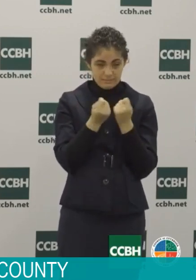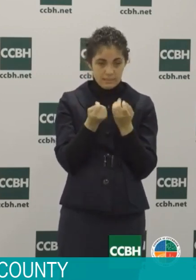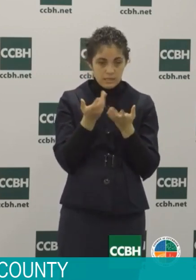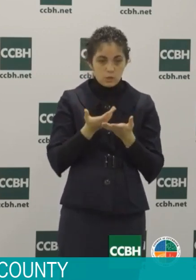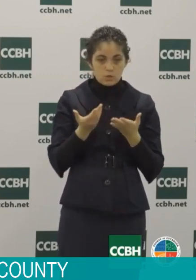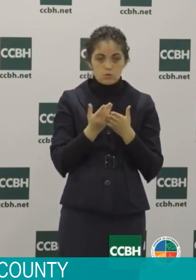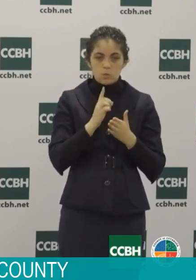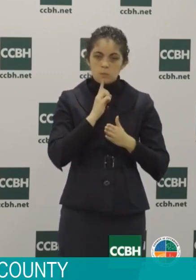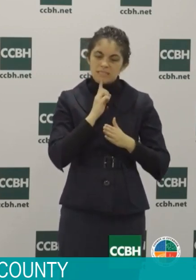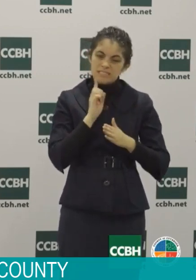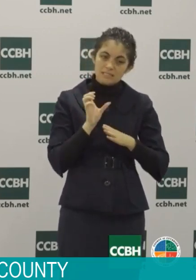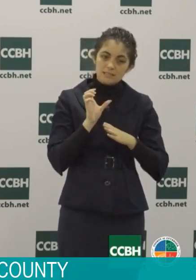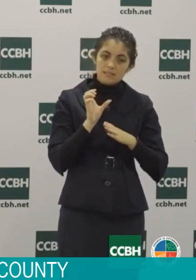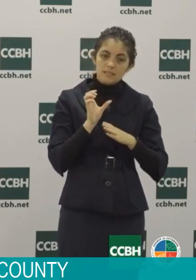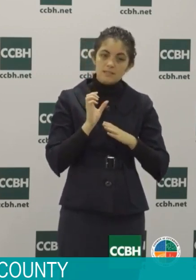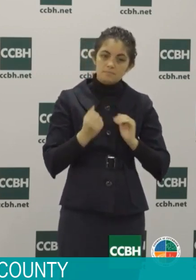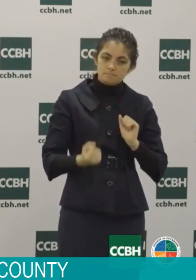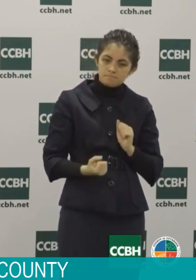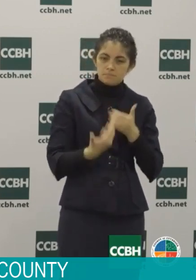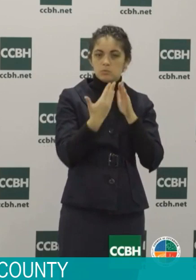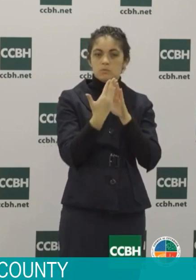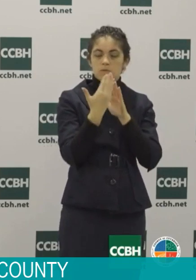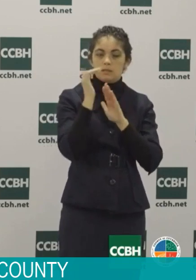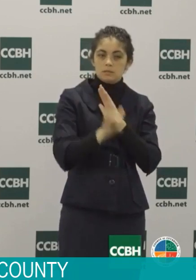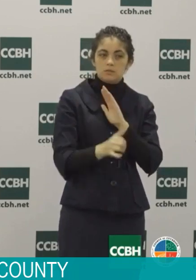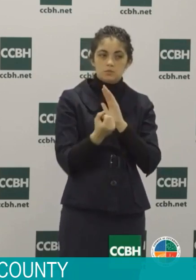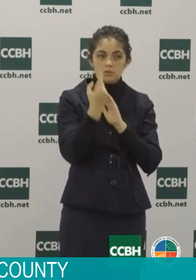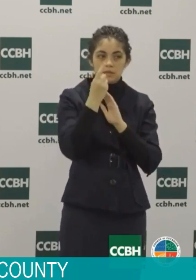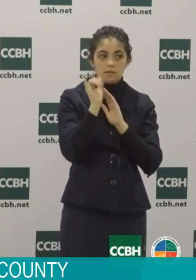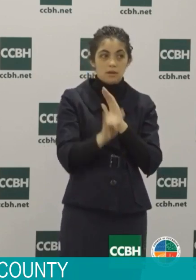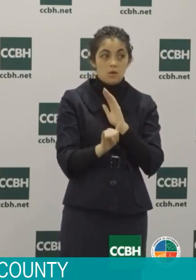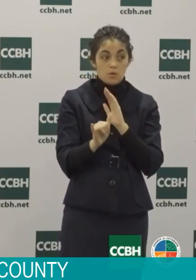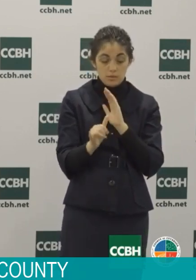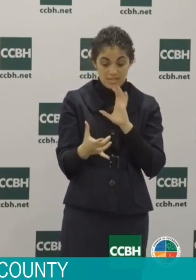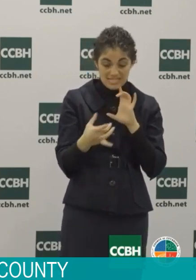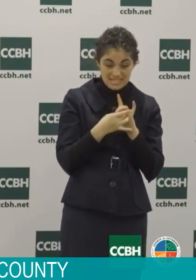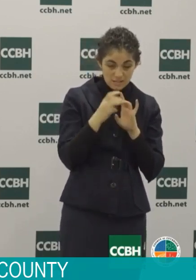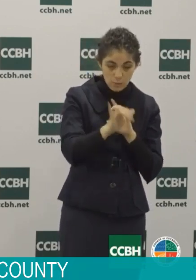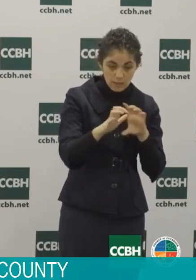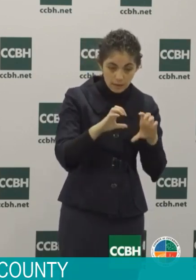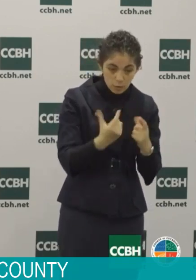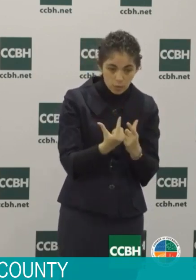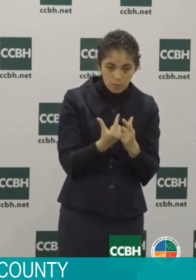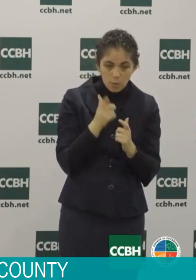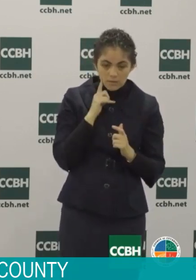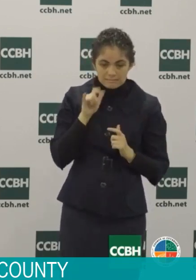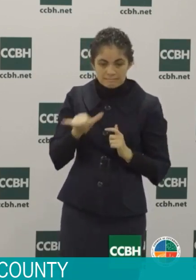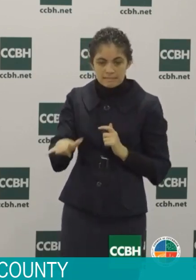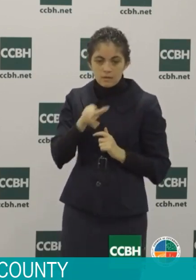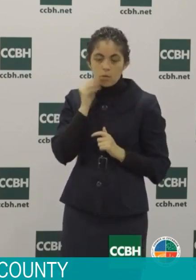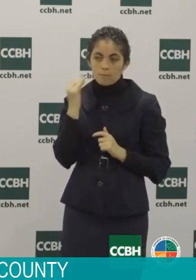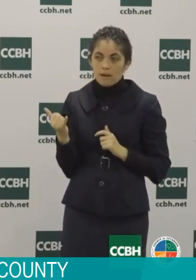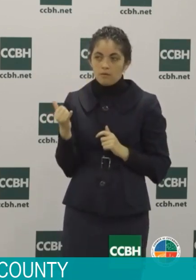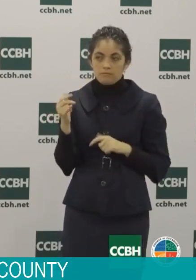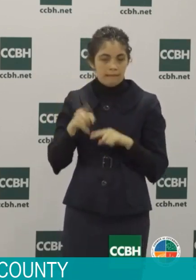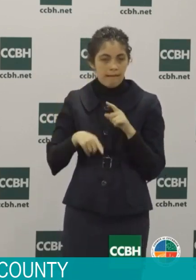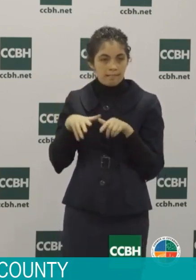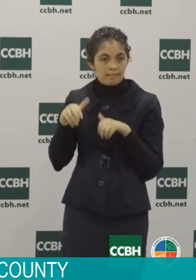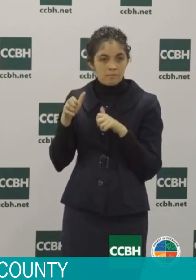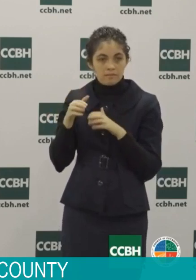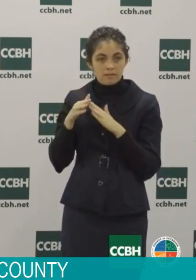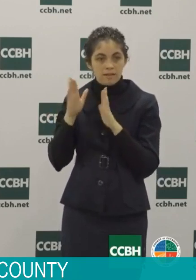very aggressive about understanding those and isolating and quarantining people related to those clusters to try to prevent